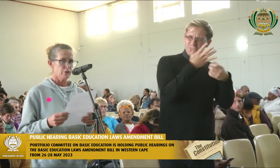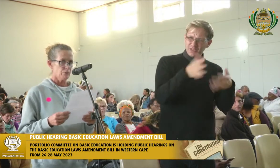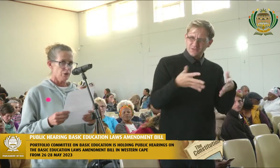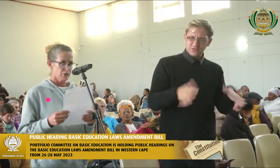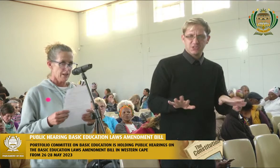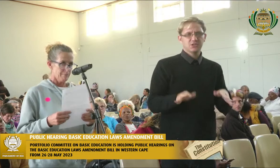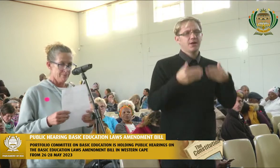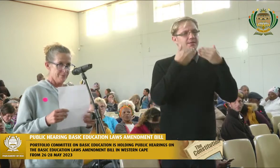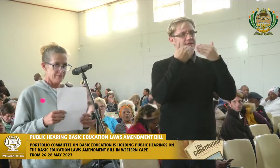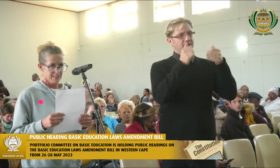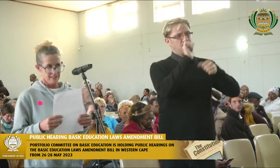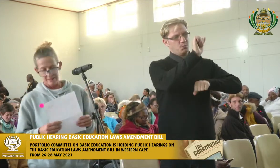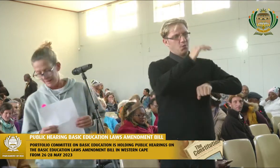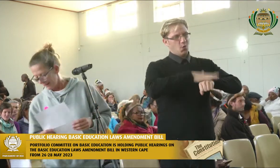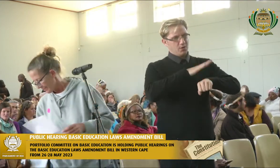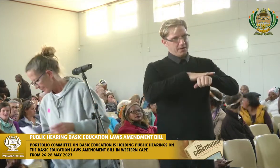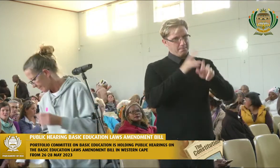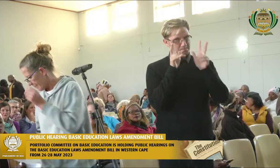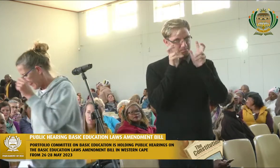I thank you for your time.